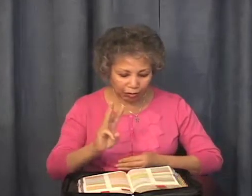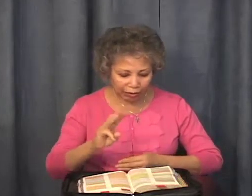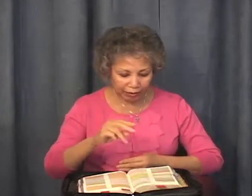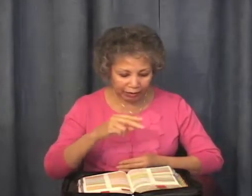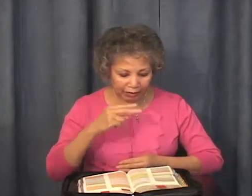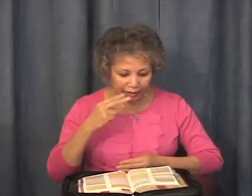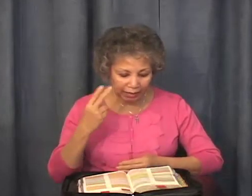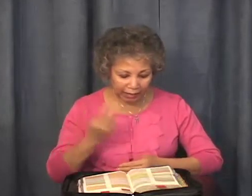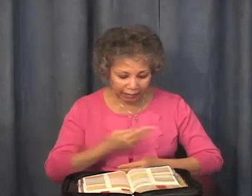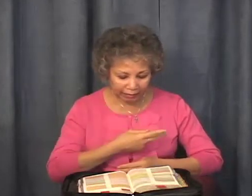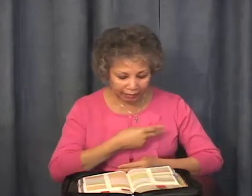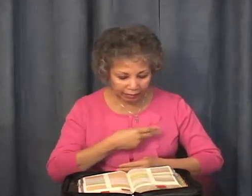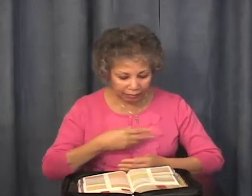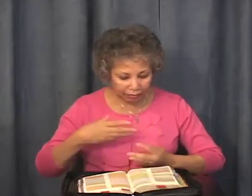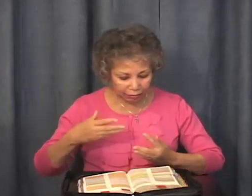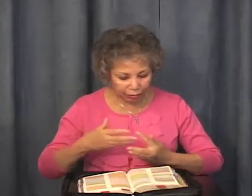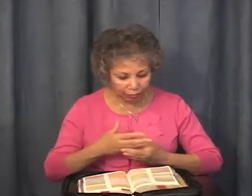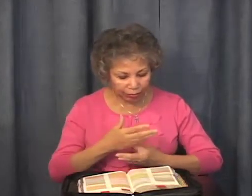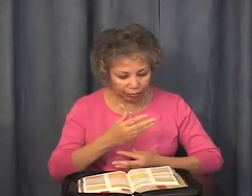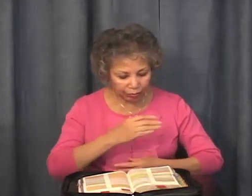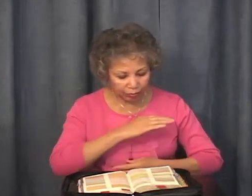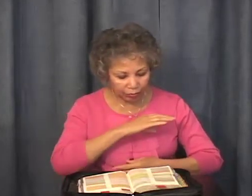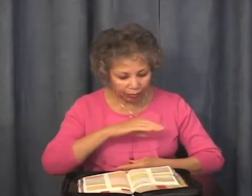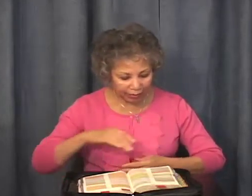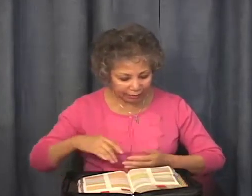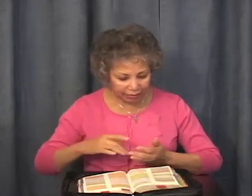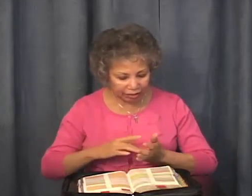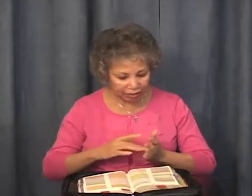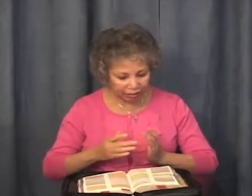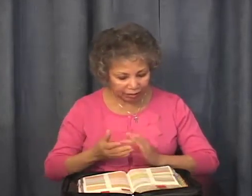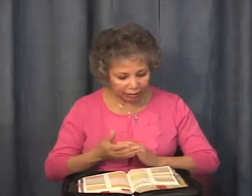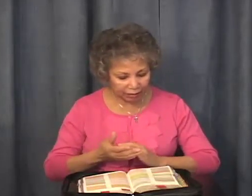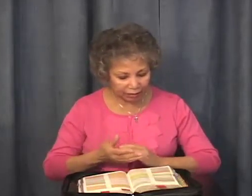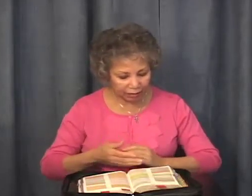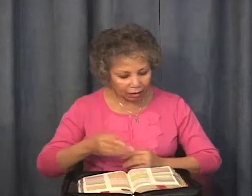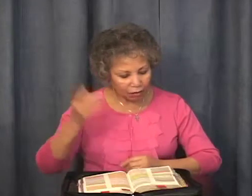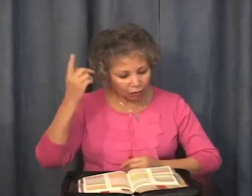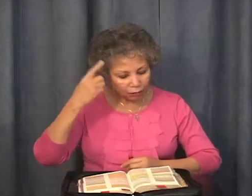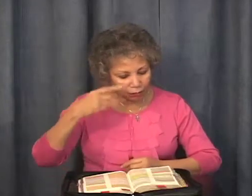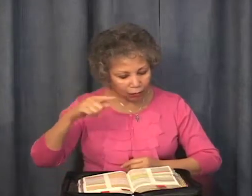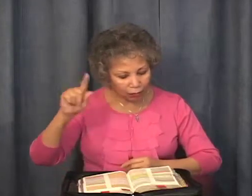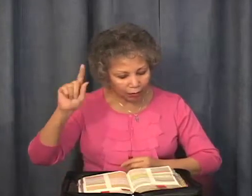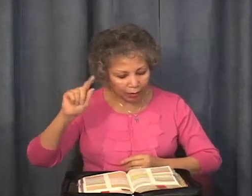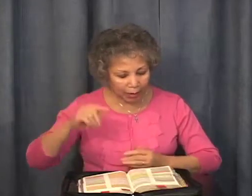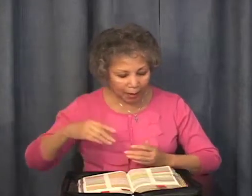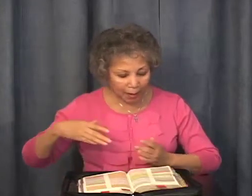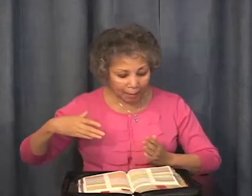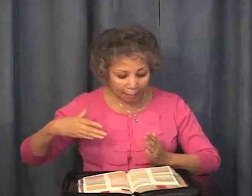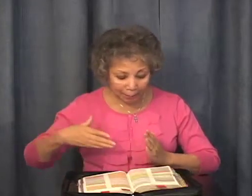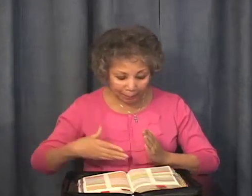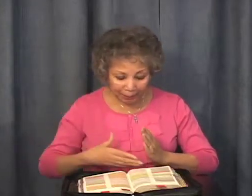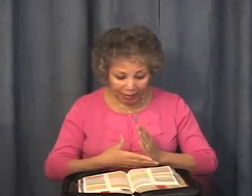toward us through Christ Jesus. For